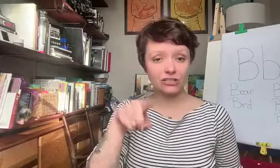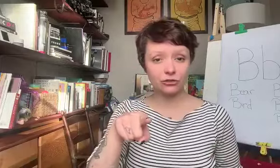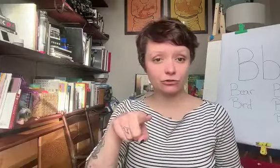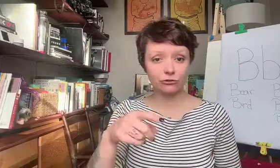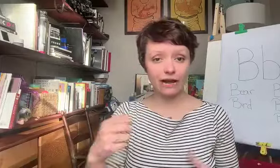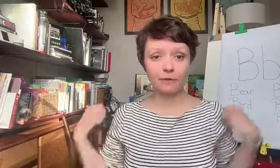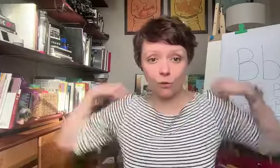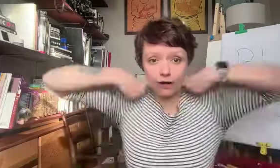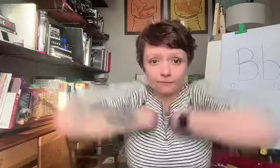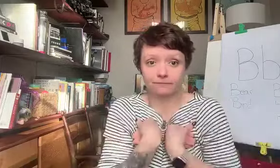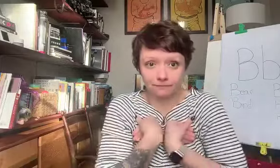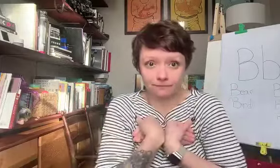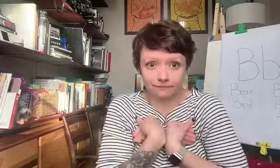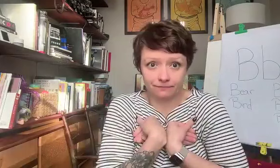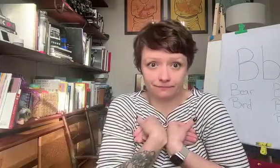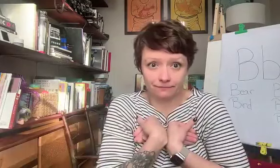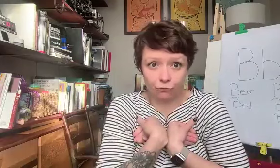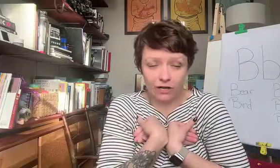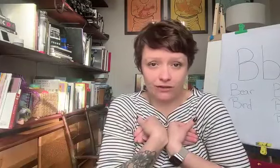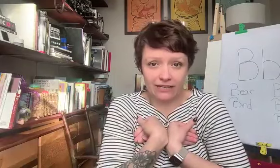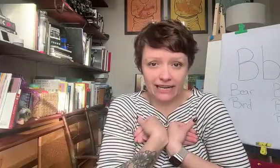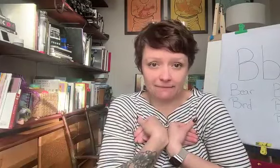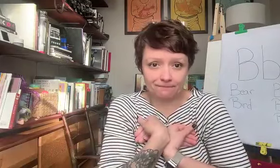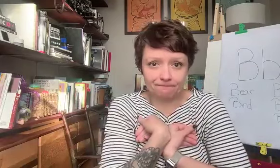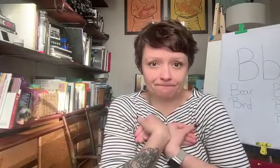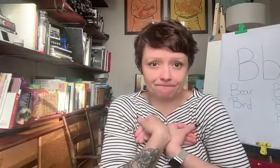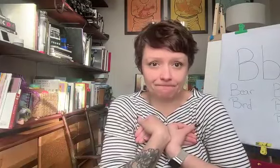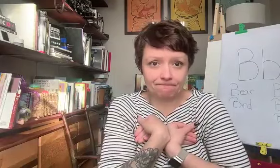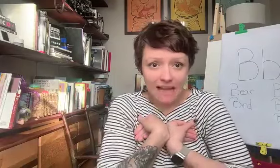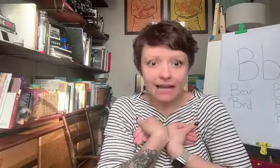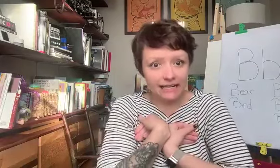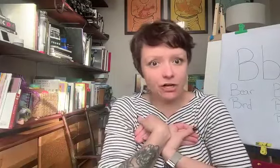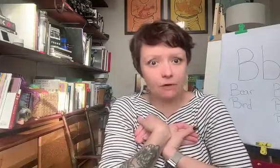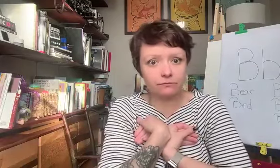you to grab your, what do you think you need to get? Yeah, you gotta get your coat.